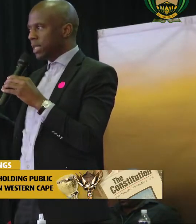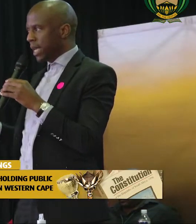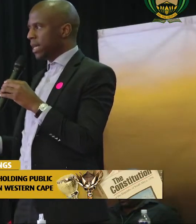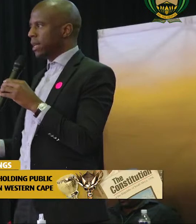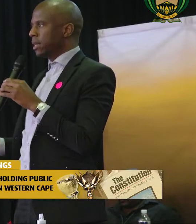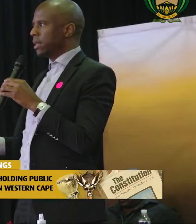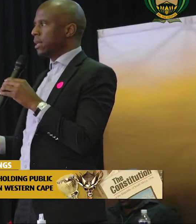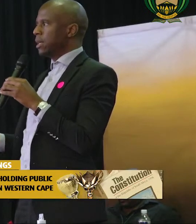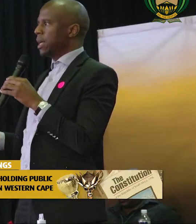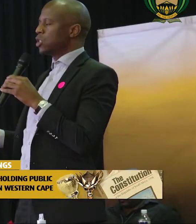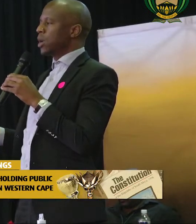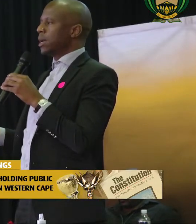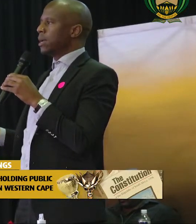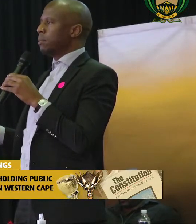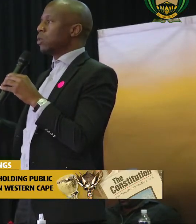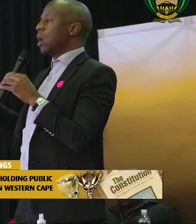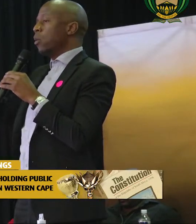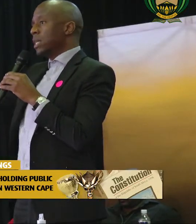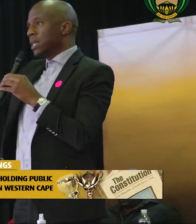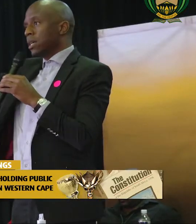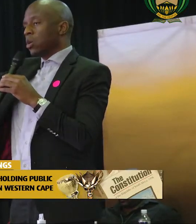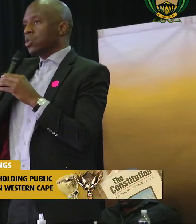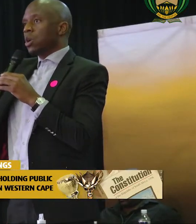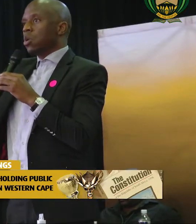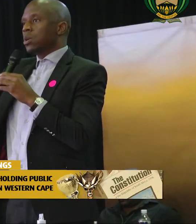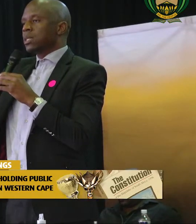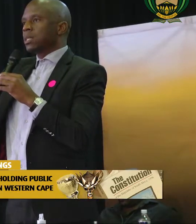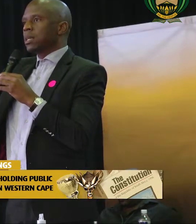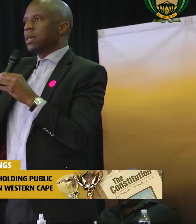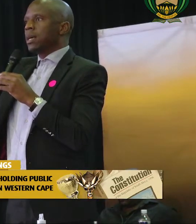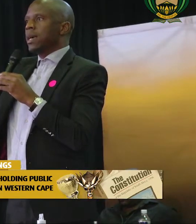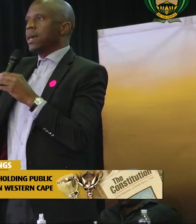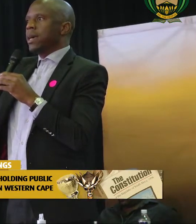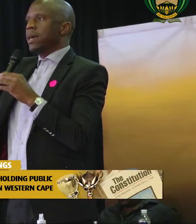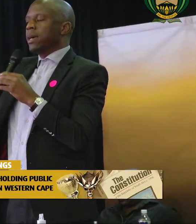has been taken. That's why, but we're awaiting the Constitutional Court